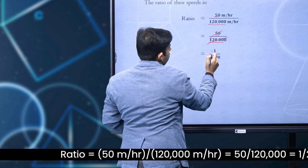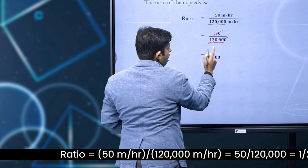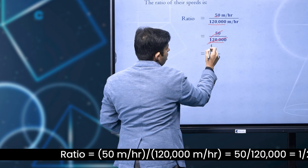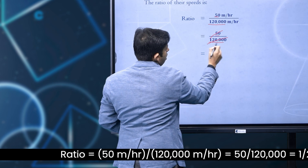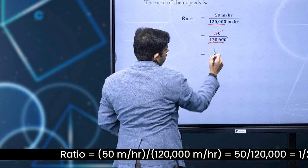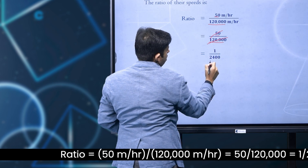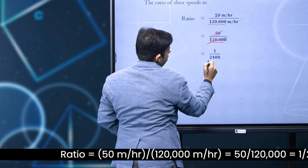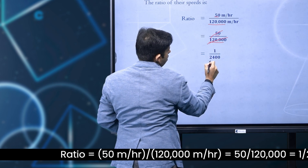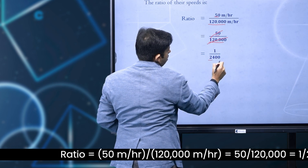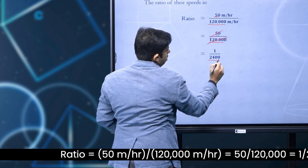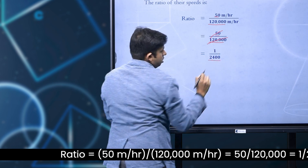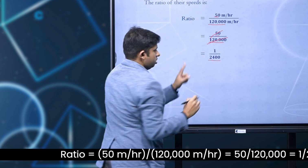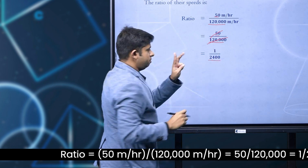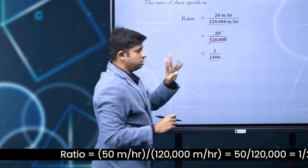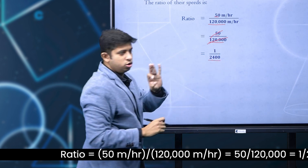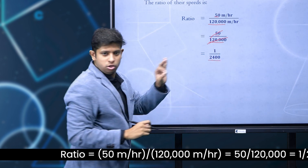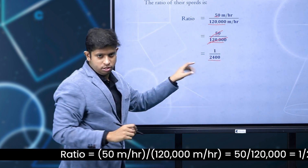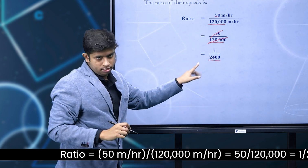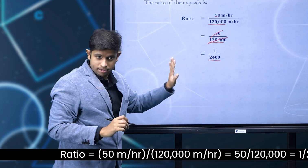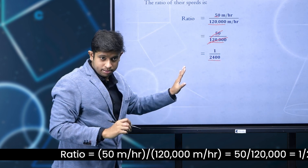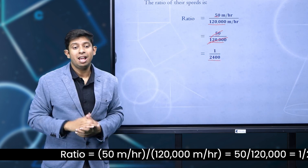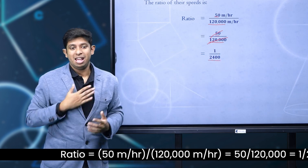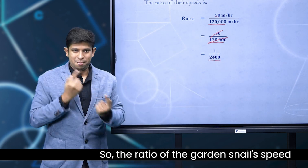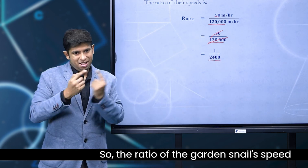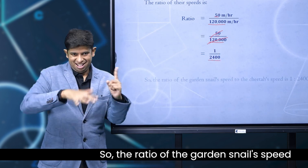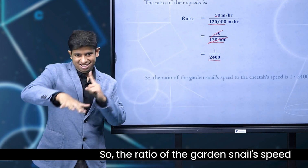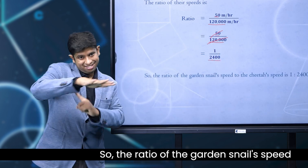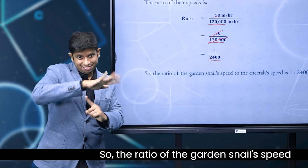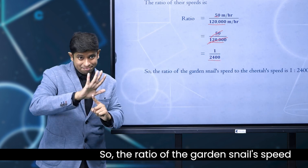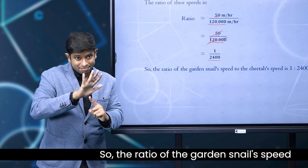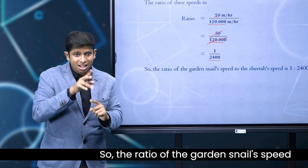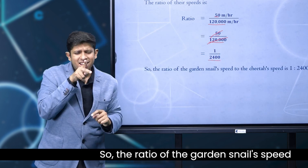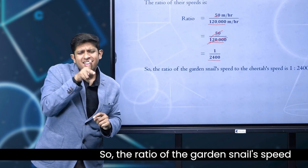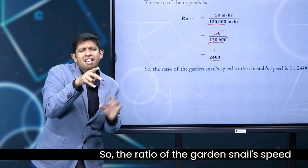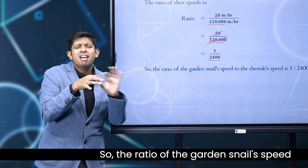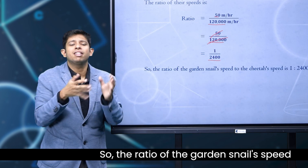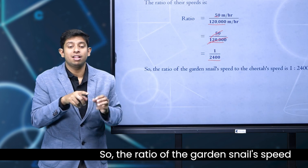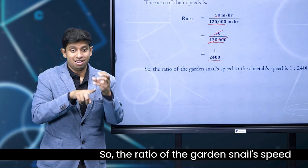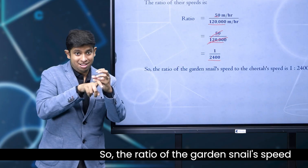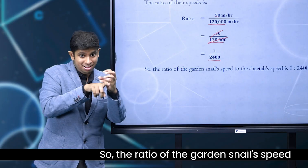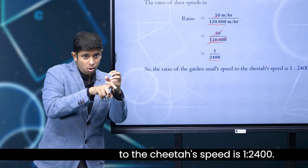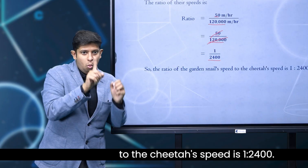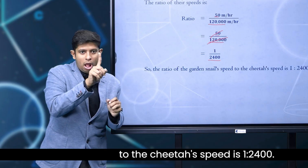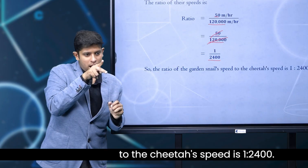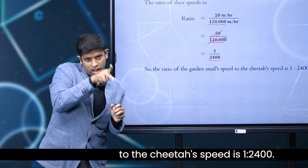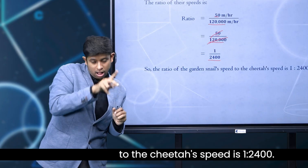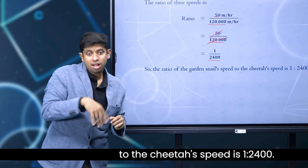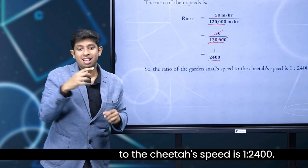We get 1 by 2,400. So the ratio of the garden snail speed to the cheetah speed